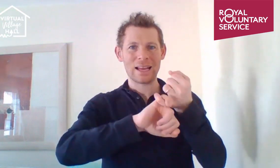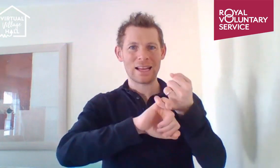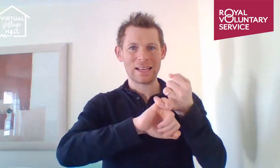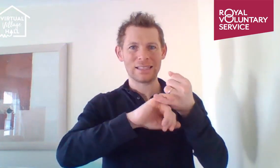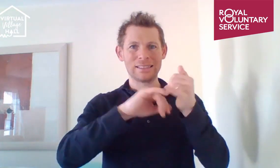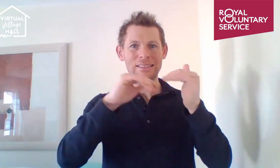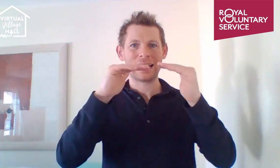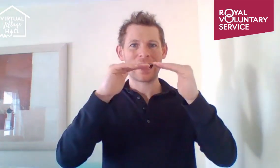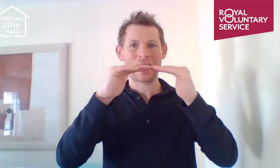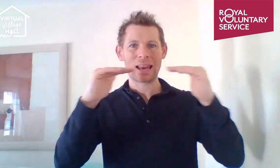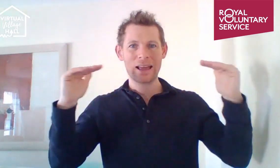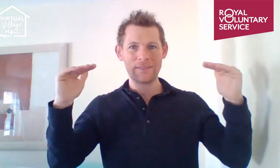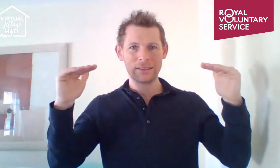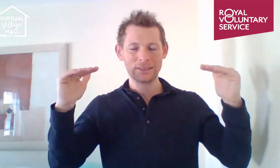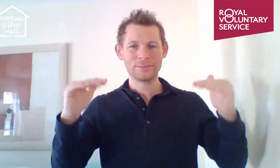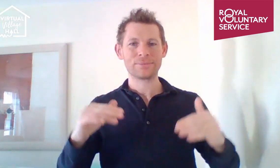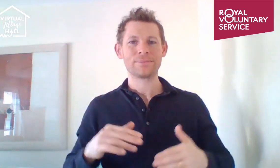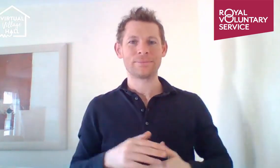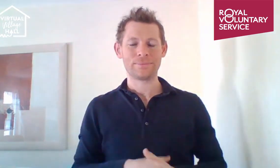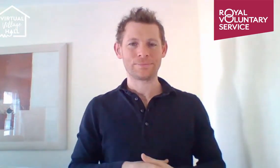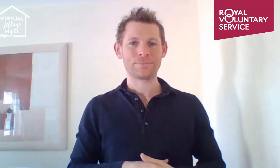AS level.